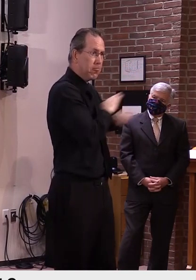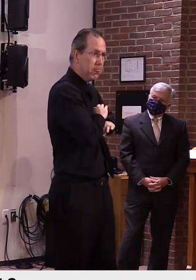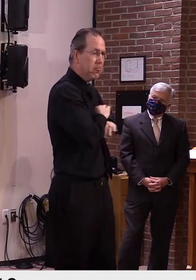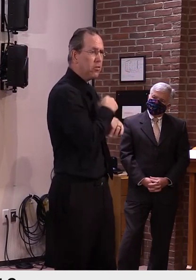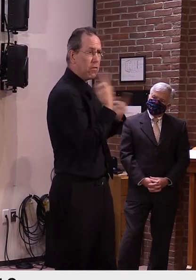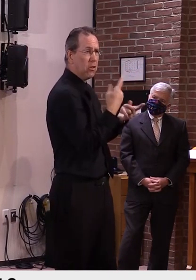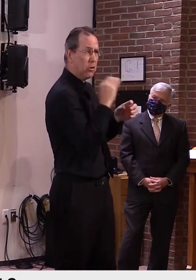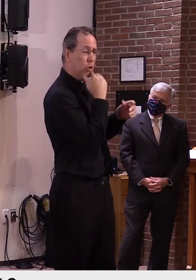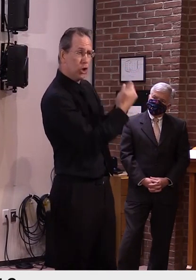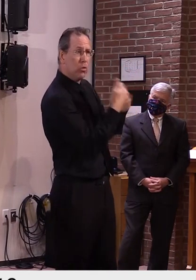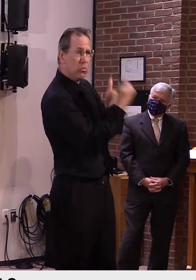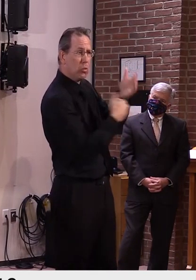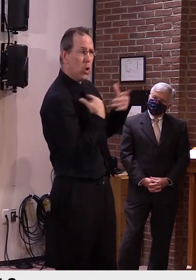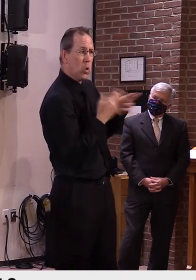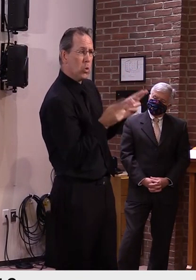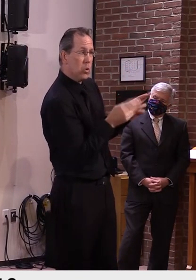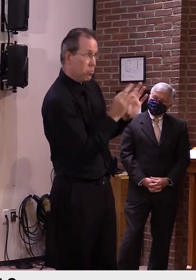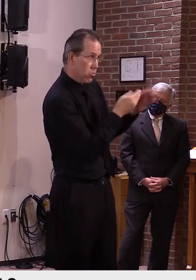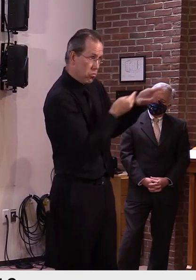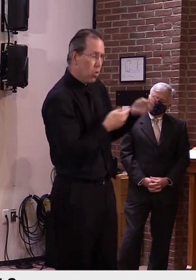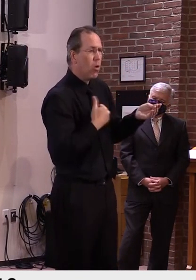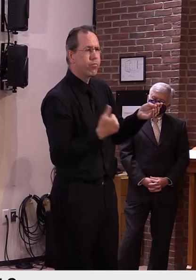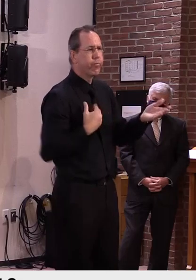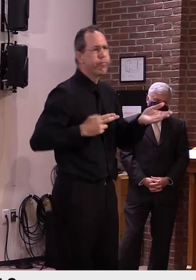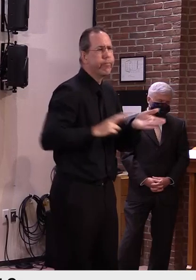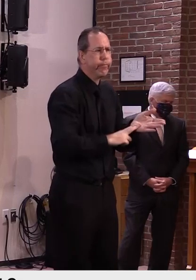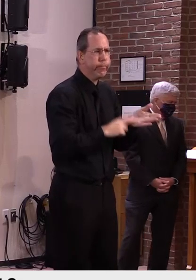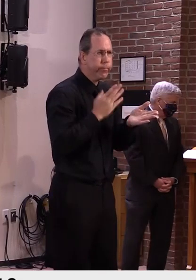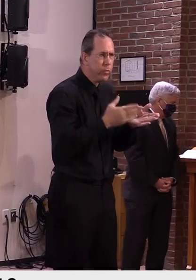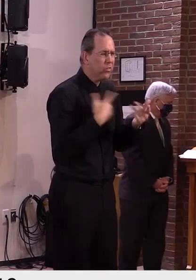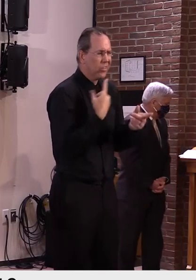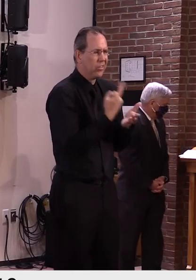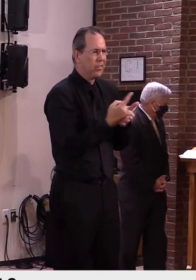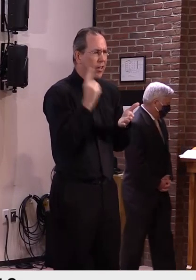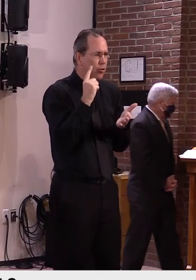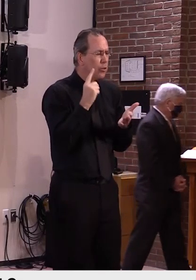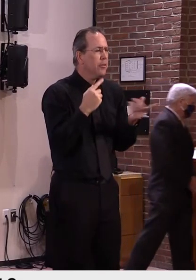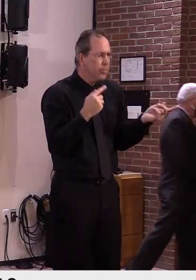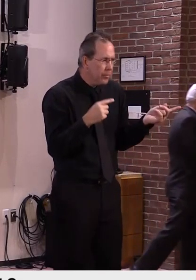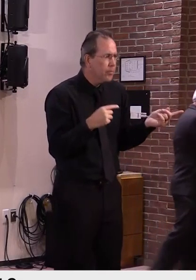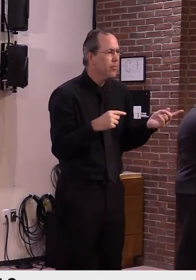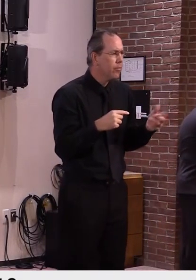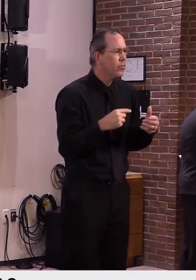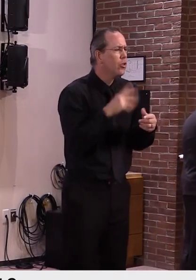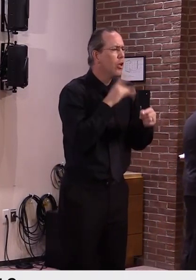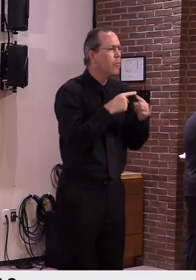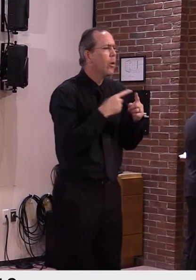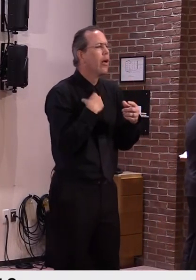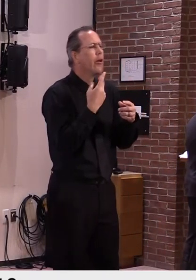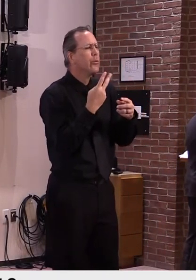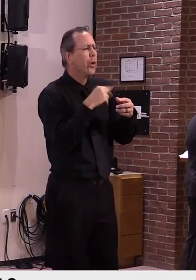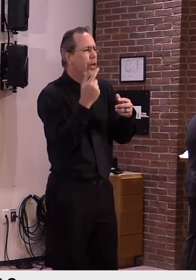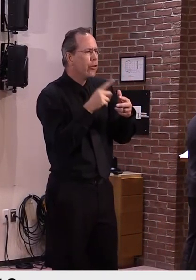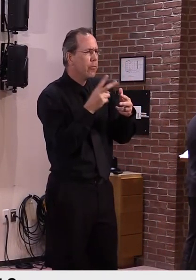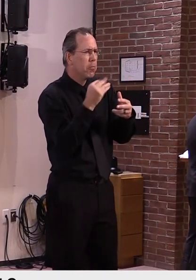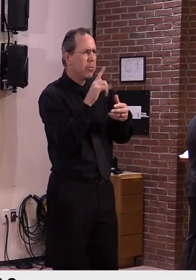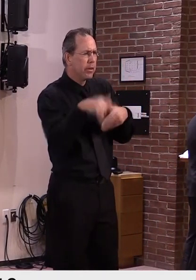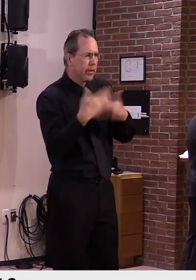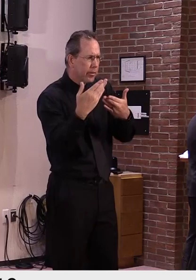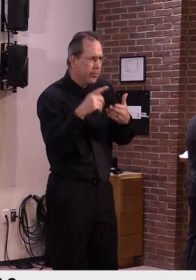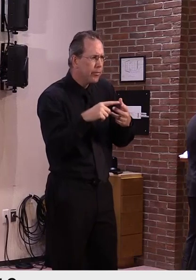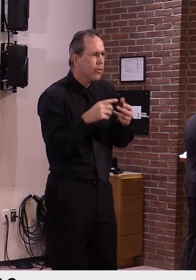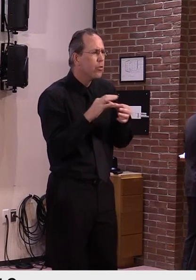when I talked about this the other day, I was comparing that to the Global Warming Solutions Act, where they didn't